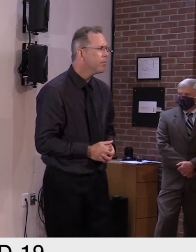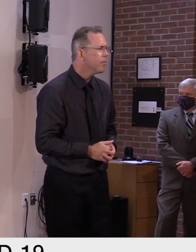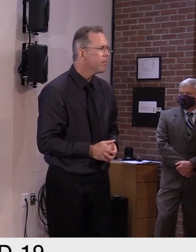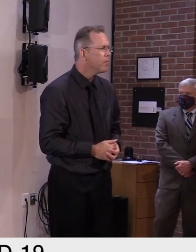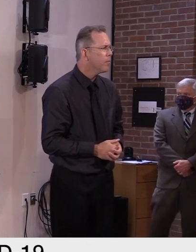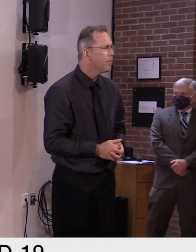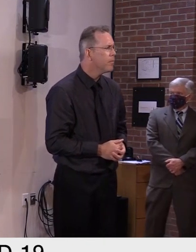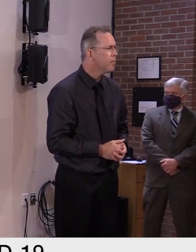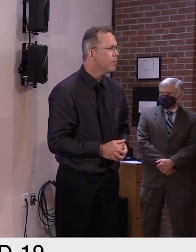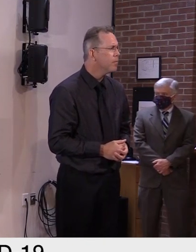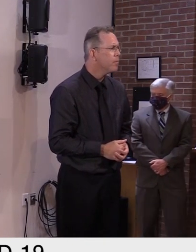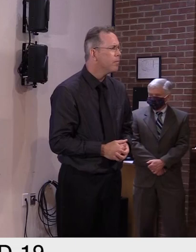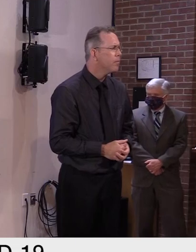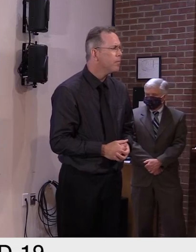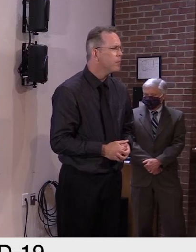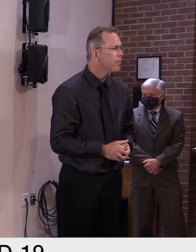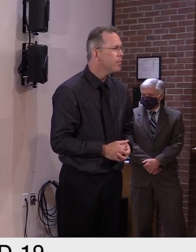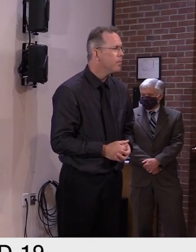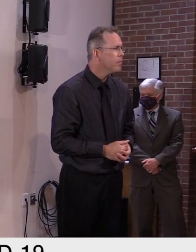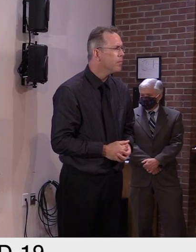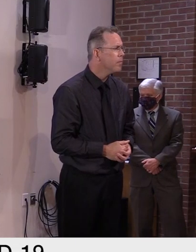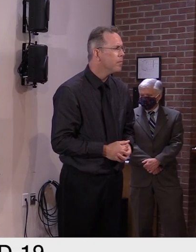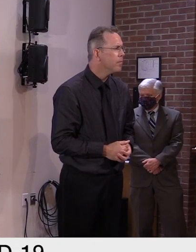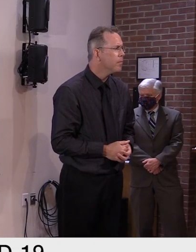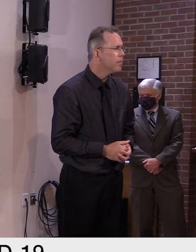within the school. I just wanted to know